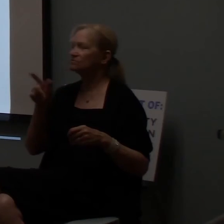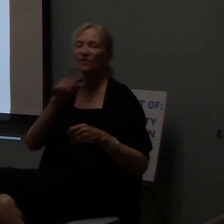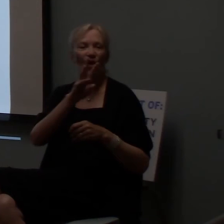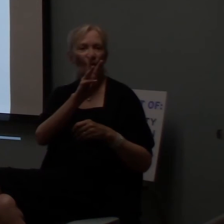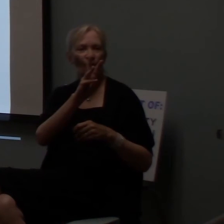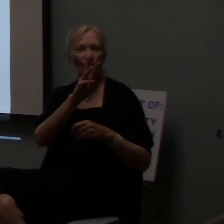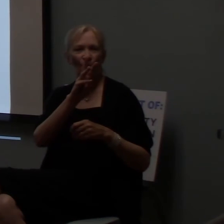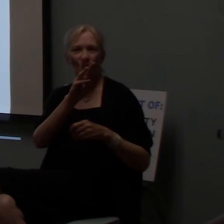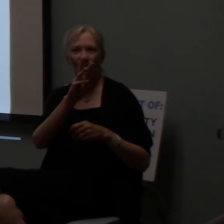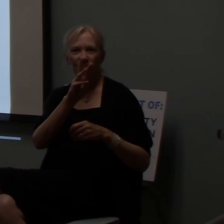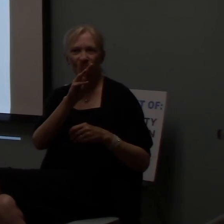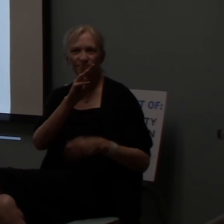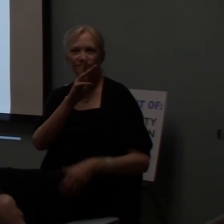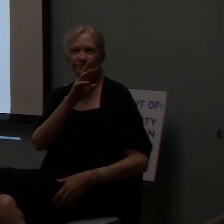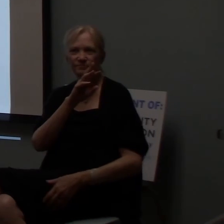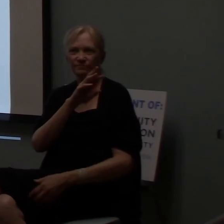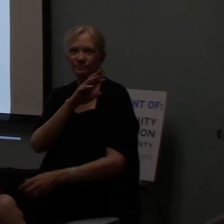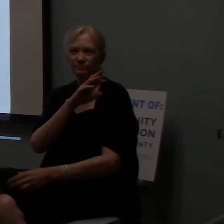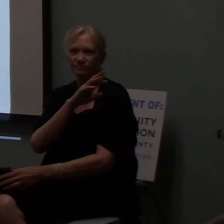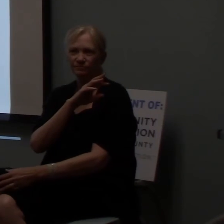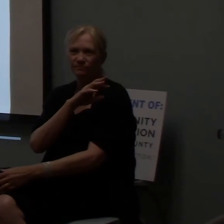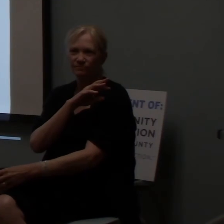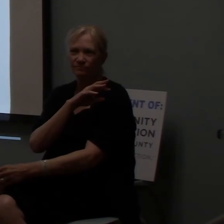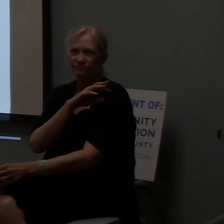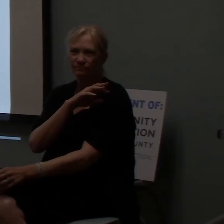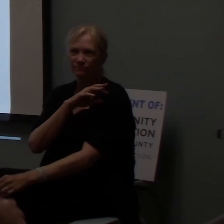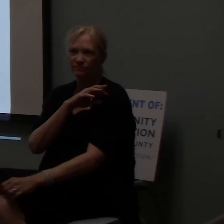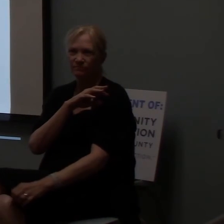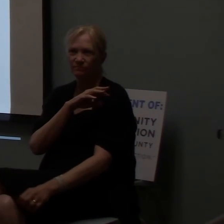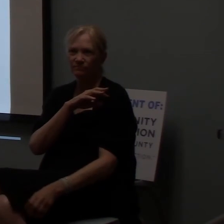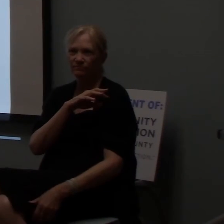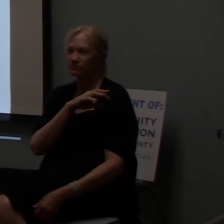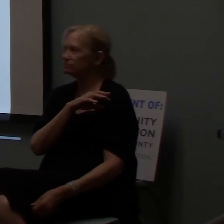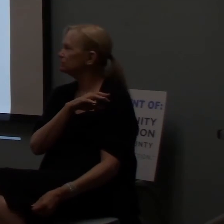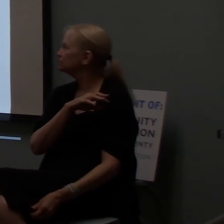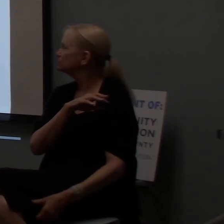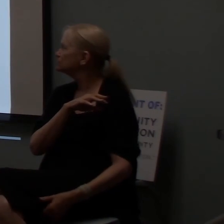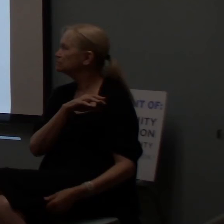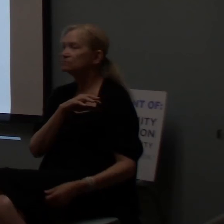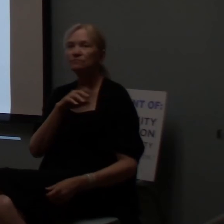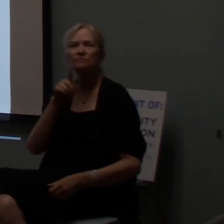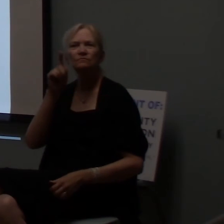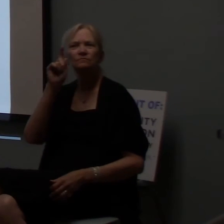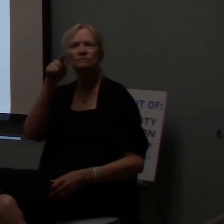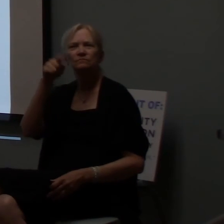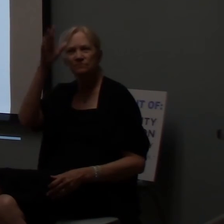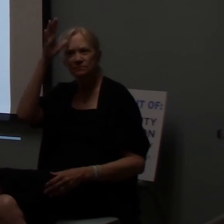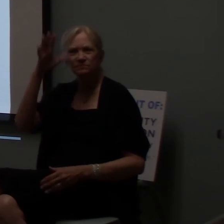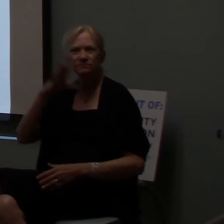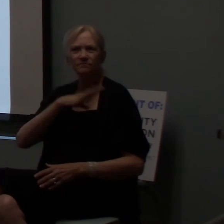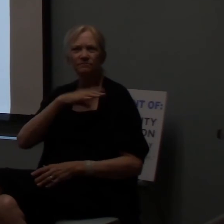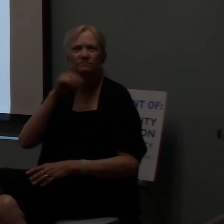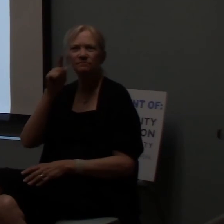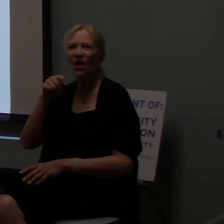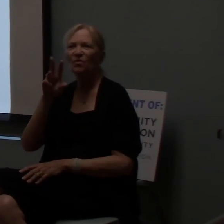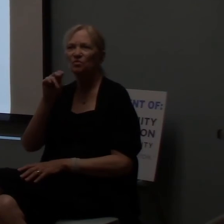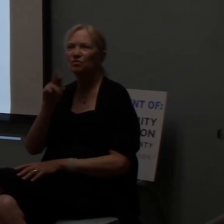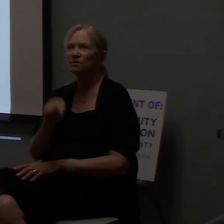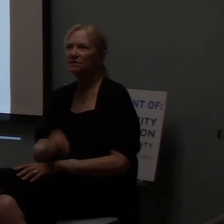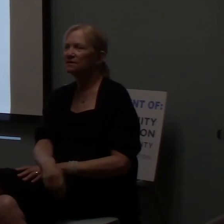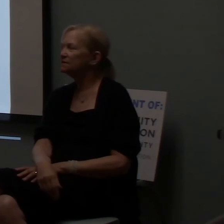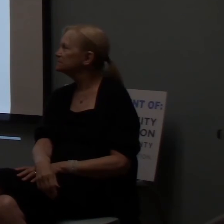them districts. Yeah, that's sort of By related to just religion, right? Sir, in the Ward back, system you had is a like question? religion. Yeah. Yeah. What?